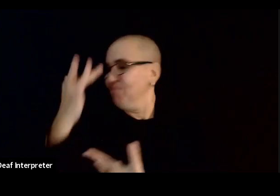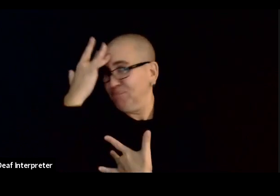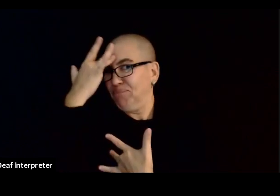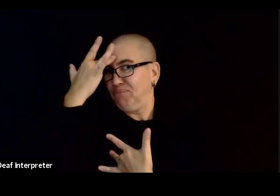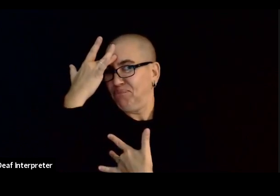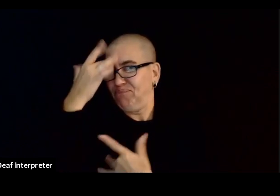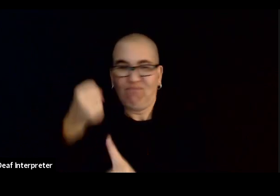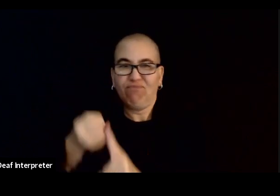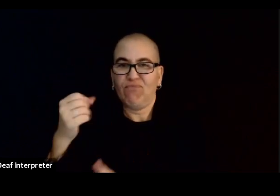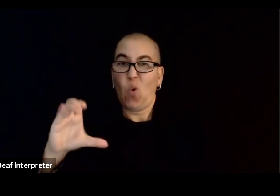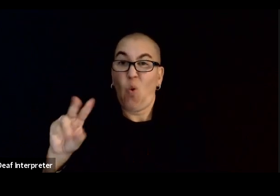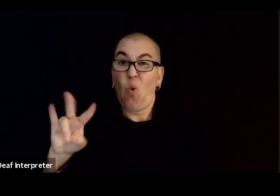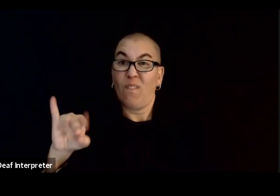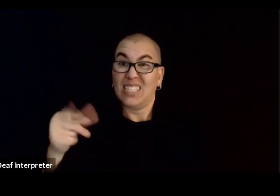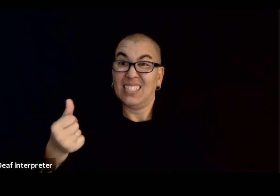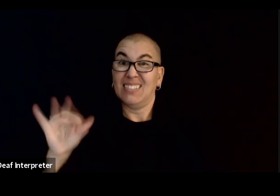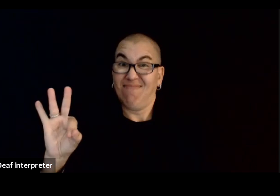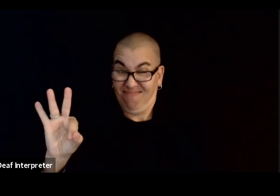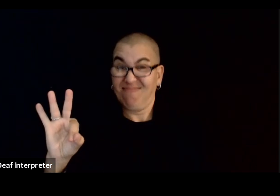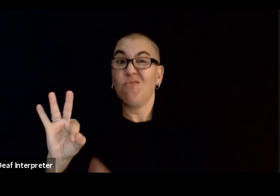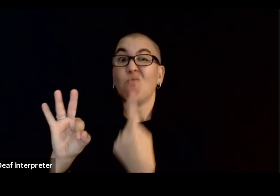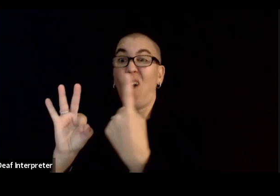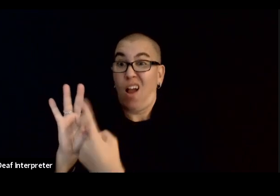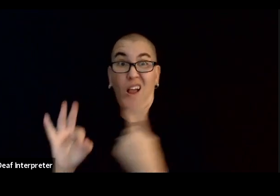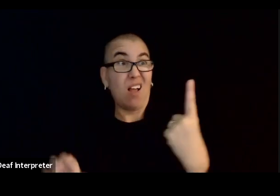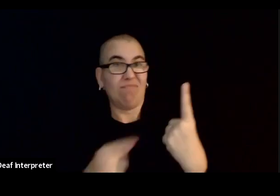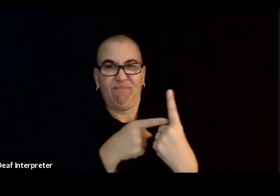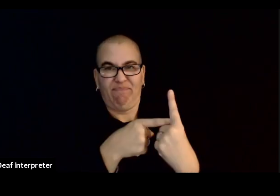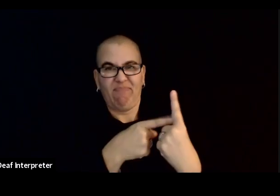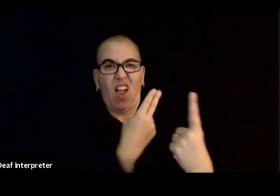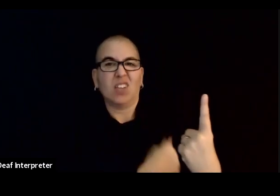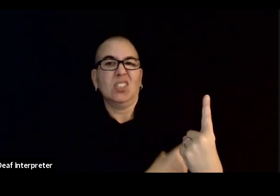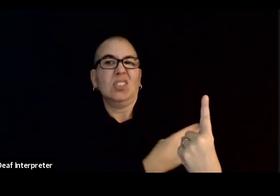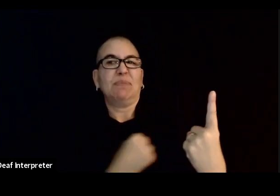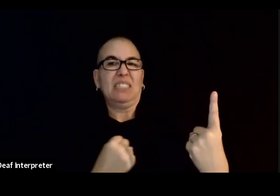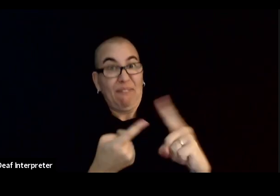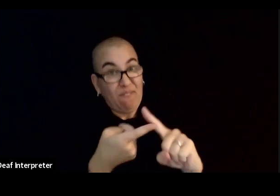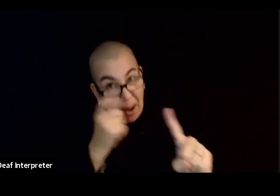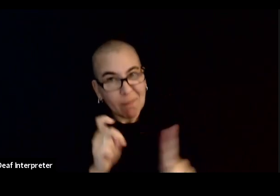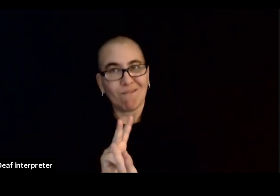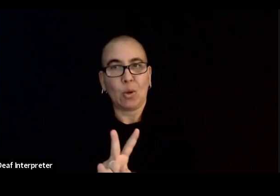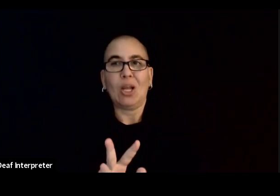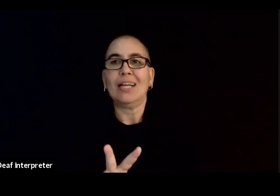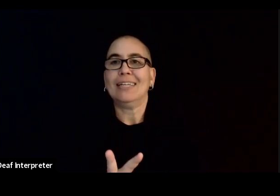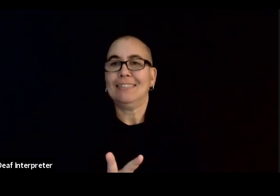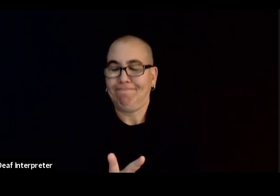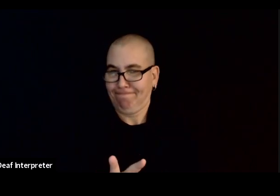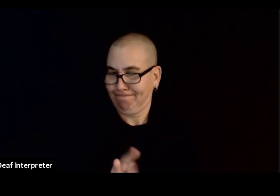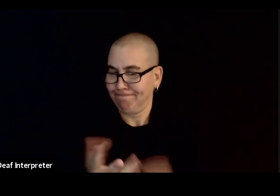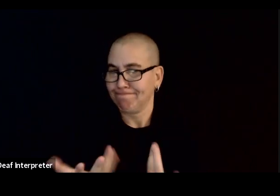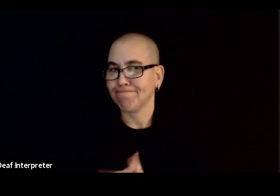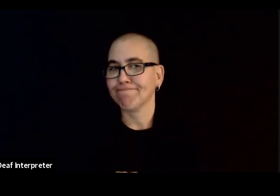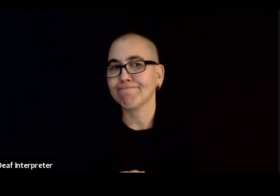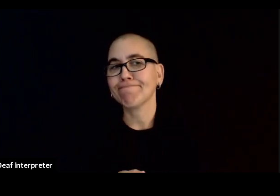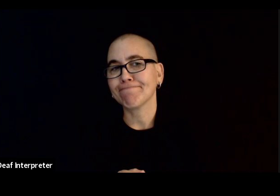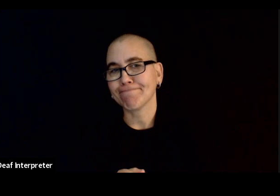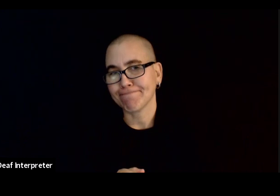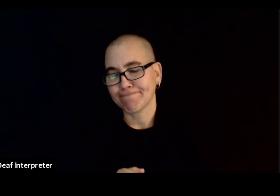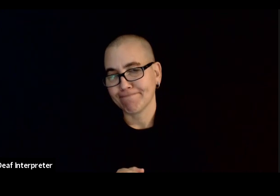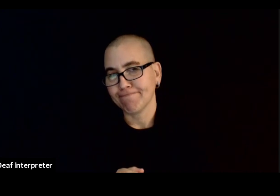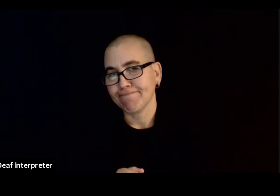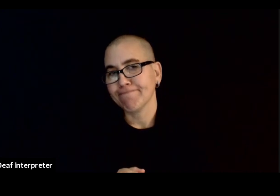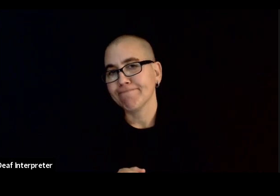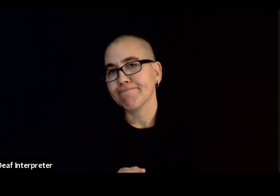hospitalized. Thanks, Chris. And operator, we have time for one